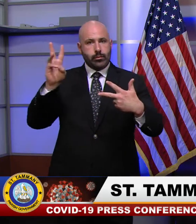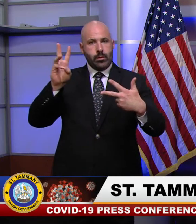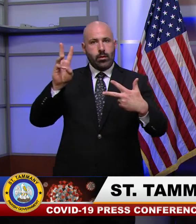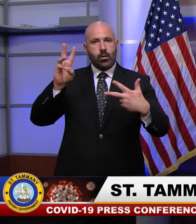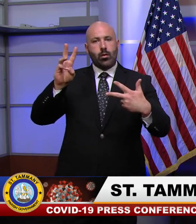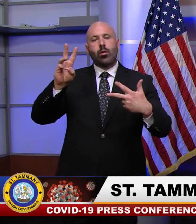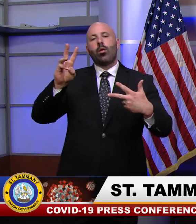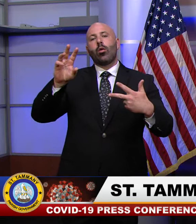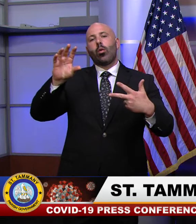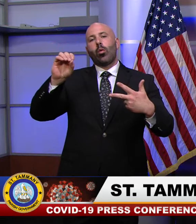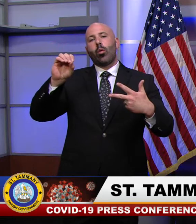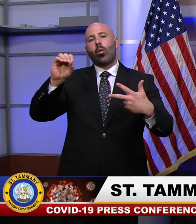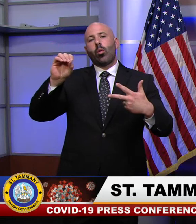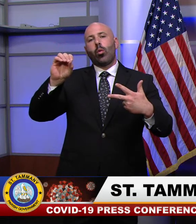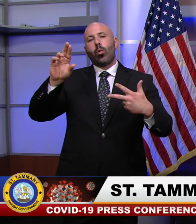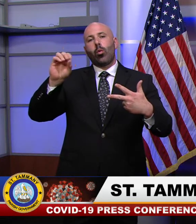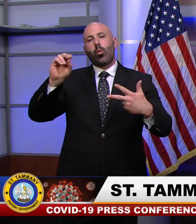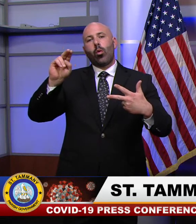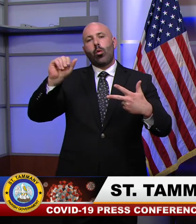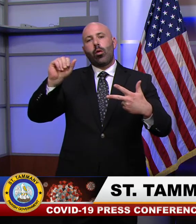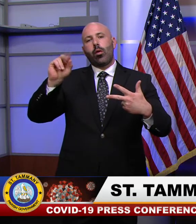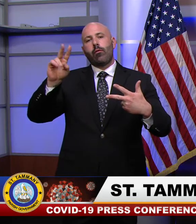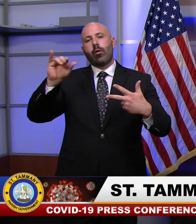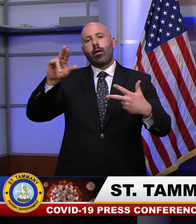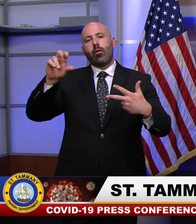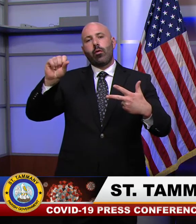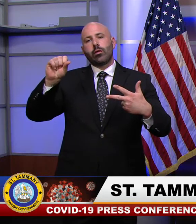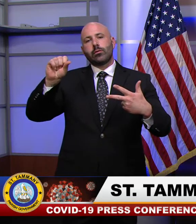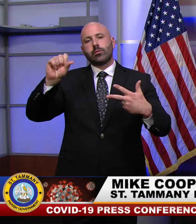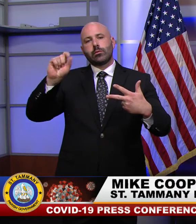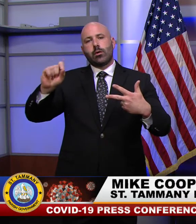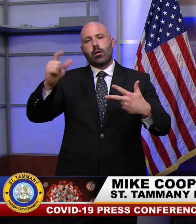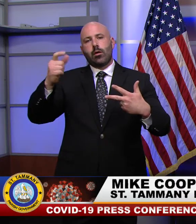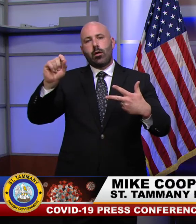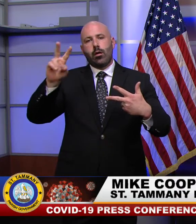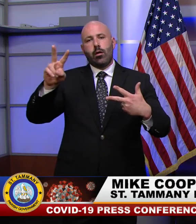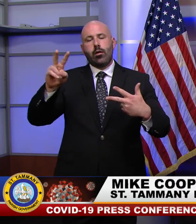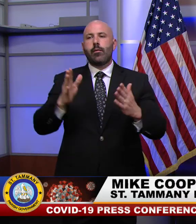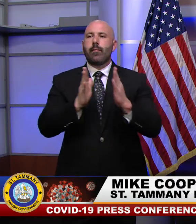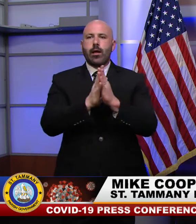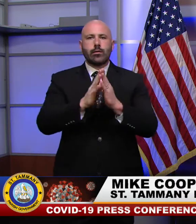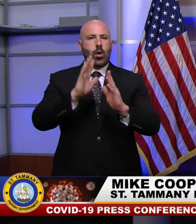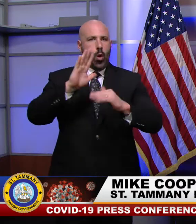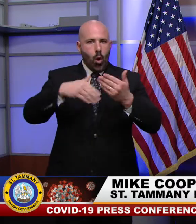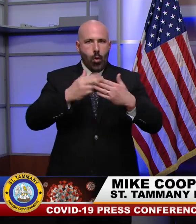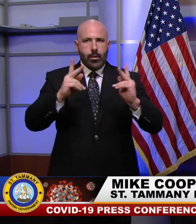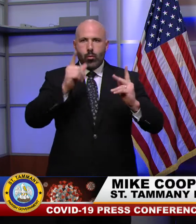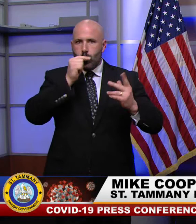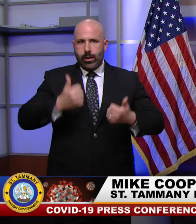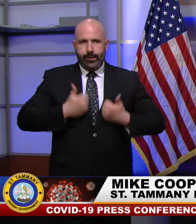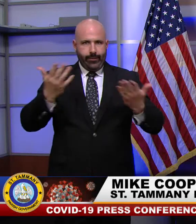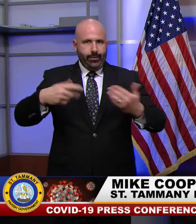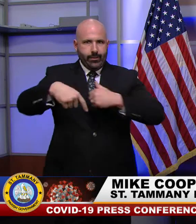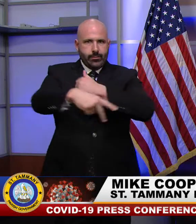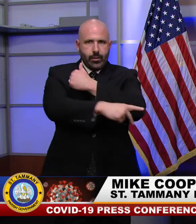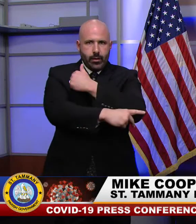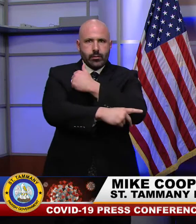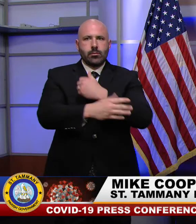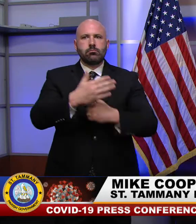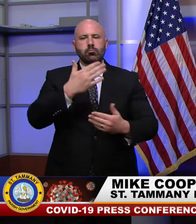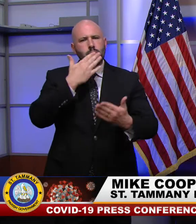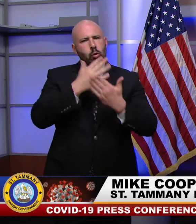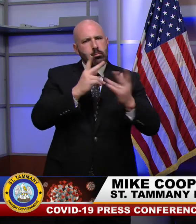coronavirus.gov. Again, I'm asking all of our St. Tammany residents to be good citizens, cooperate with these